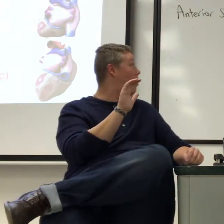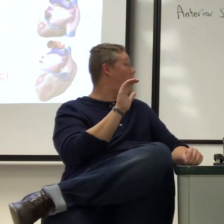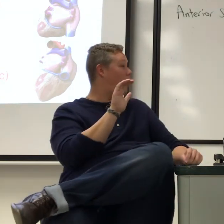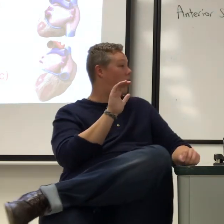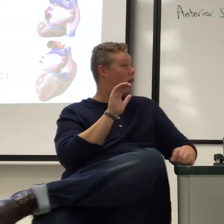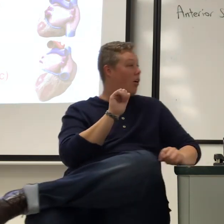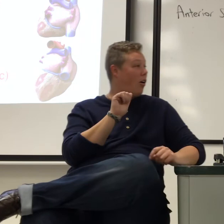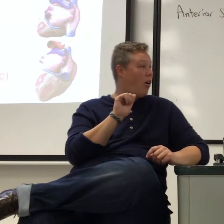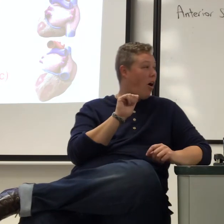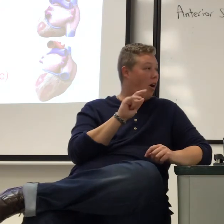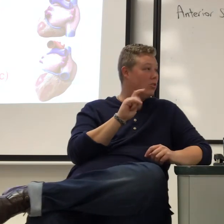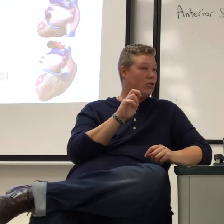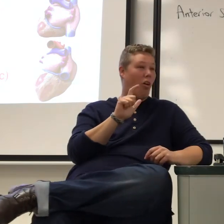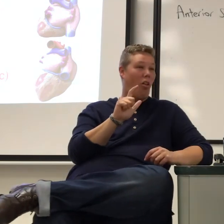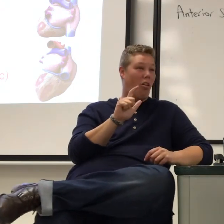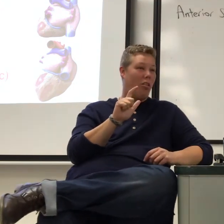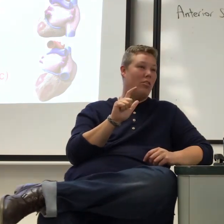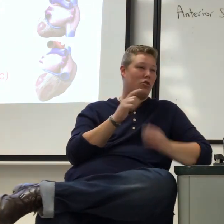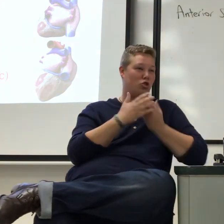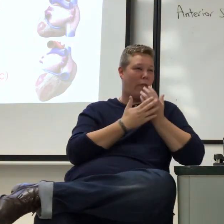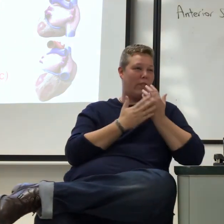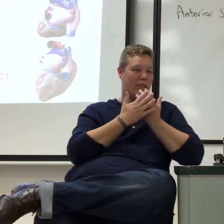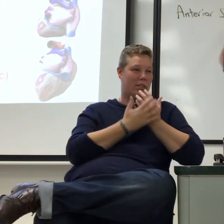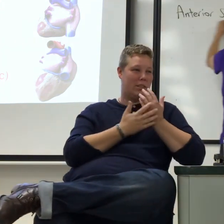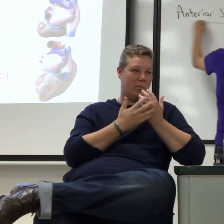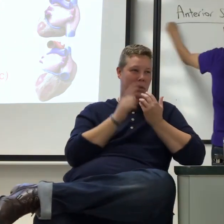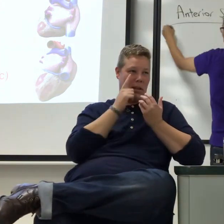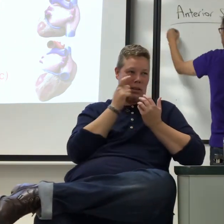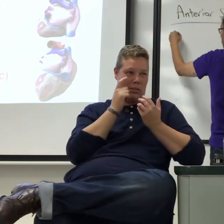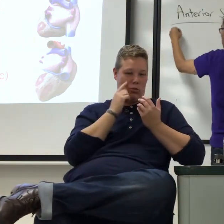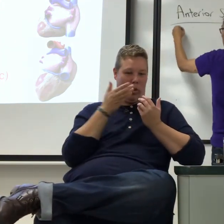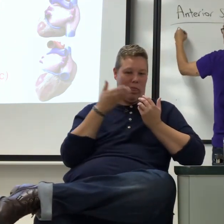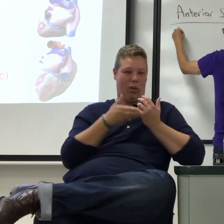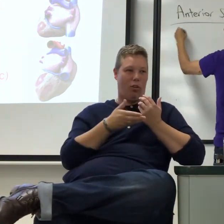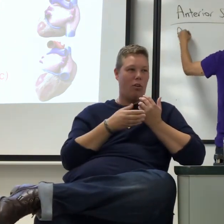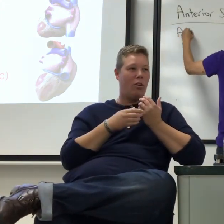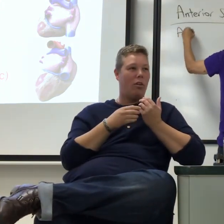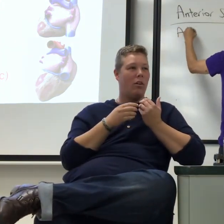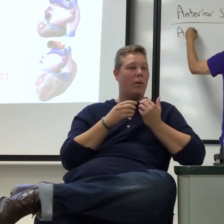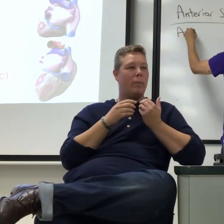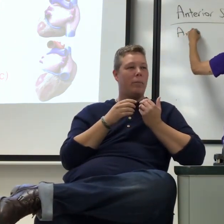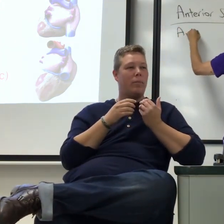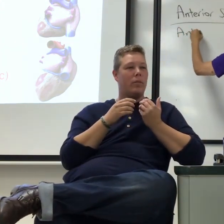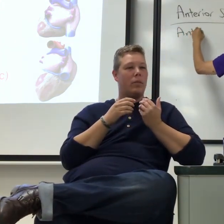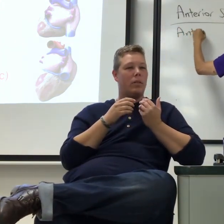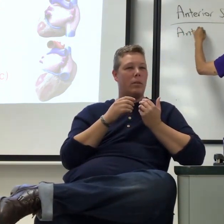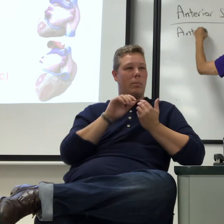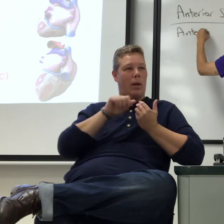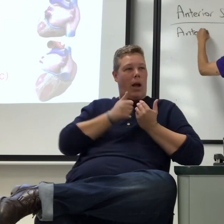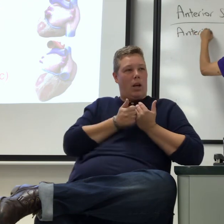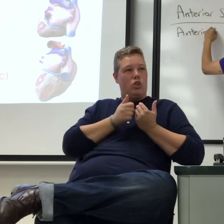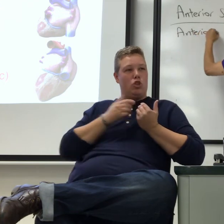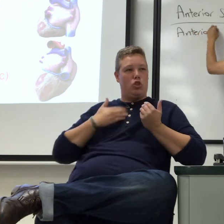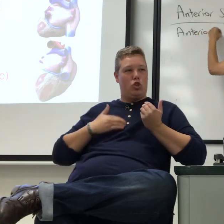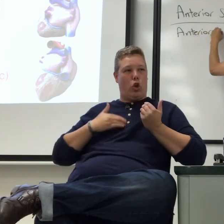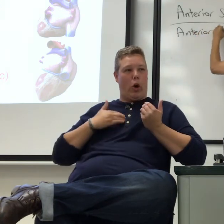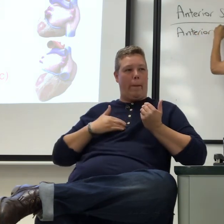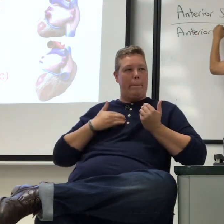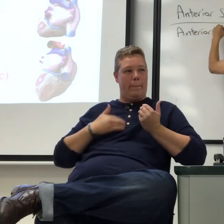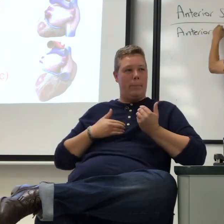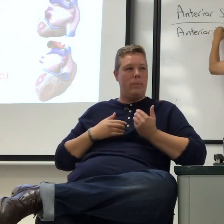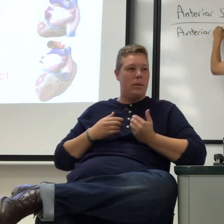the anterior surface, the first thing I will look for is, I already mentioned this, I'll write it again, the anterior